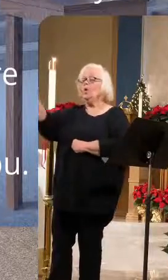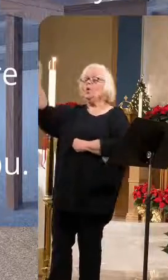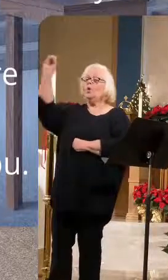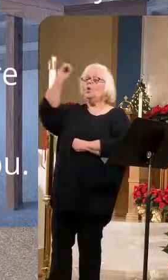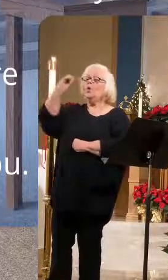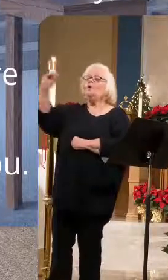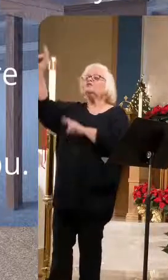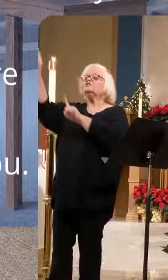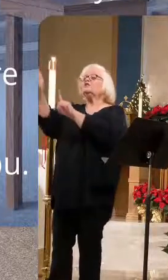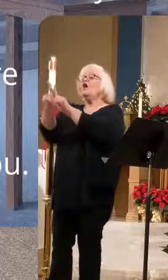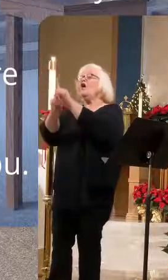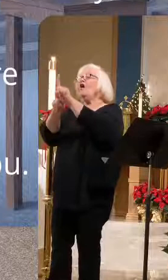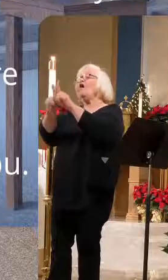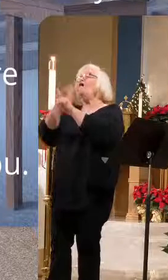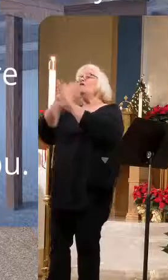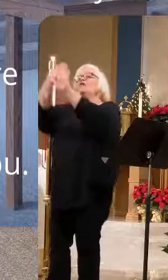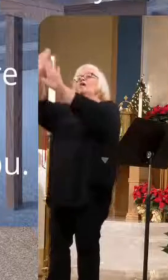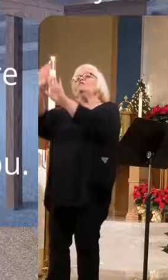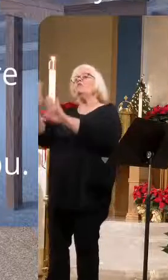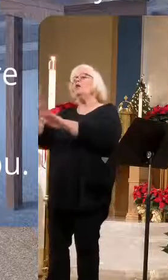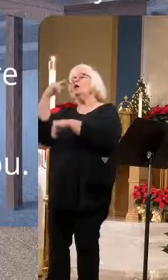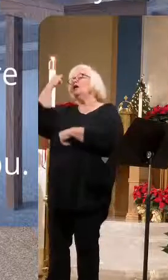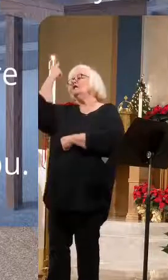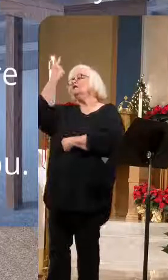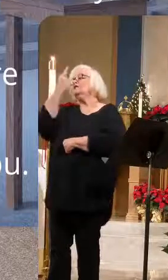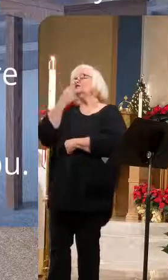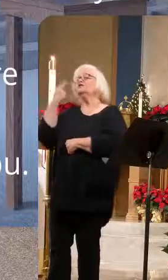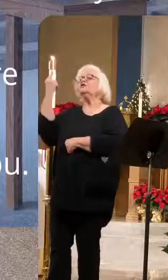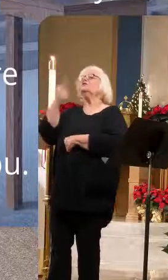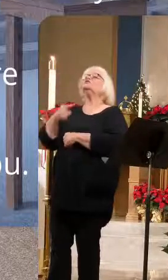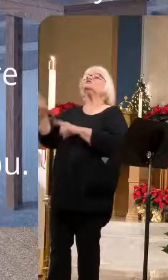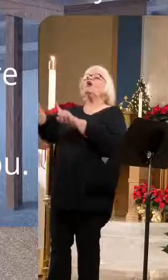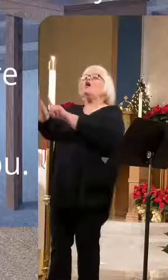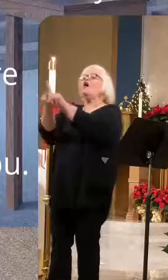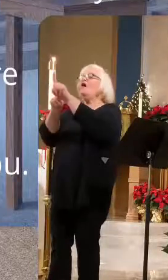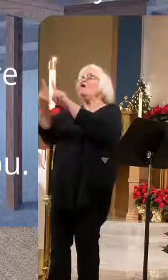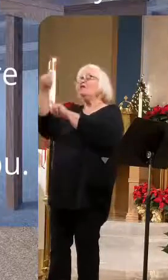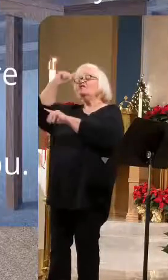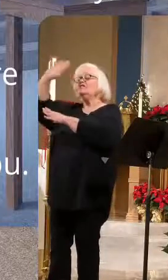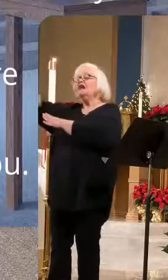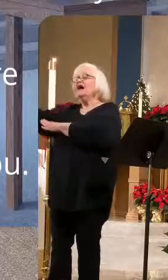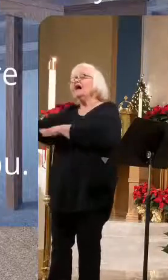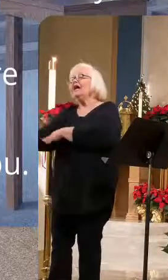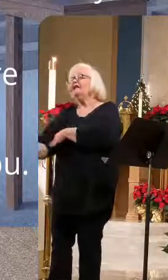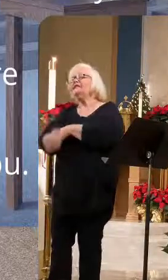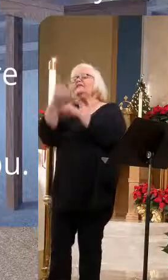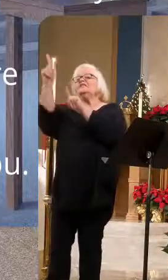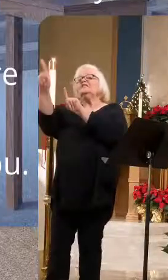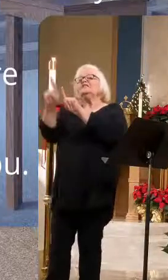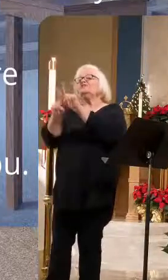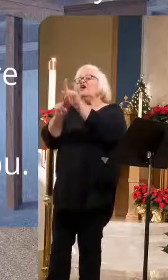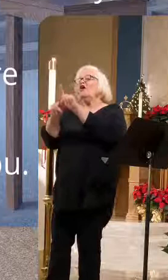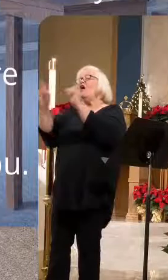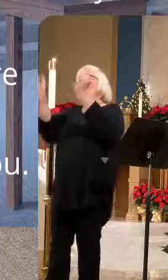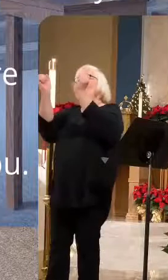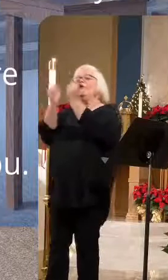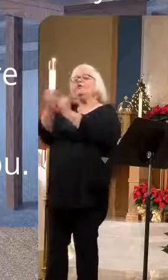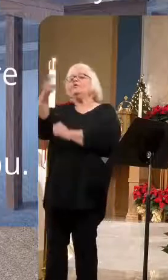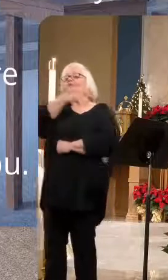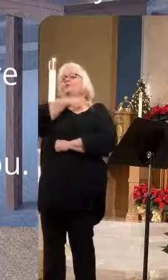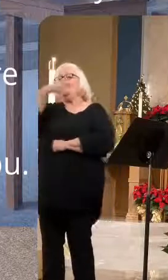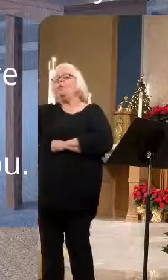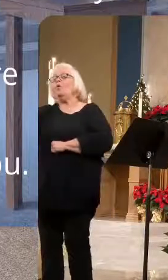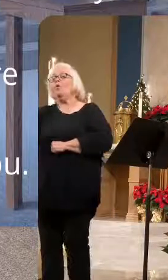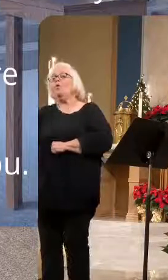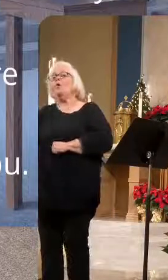Oh, star of wonder, star of light, star